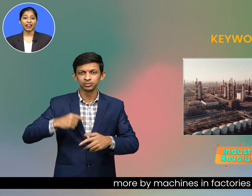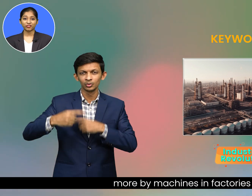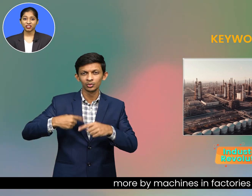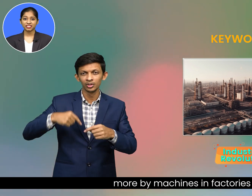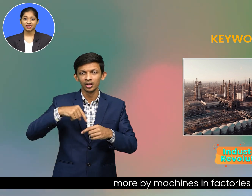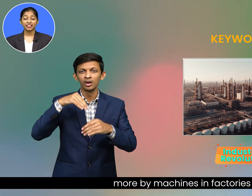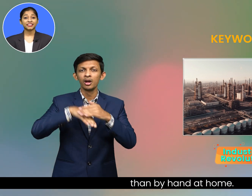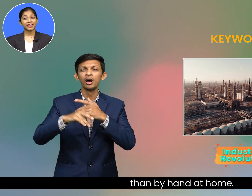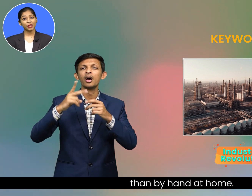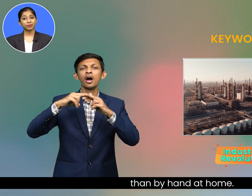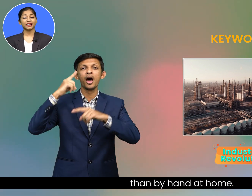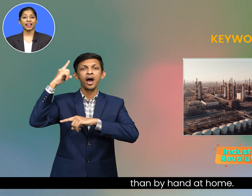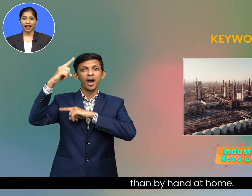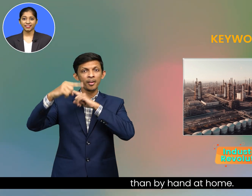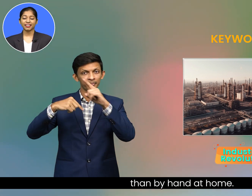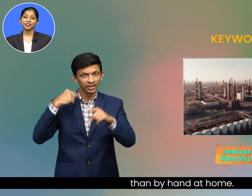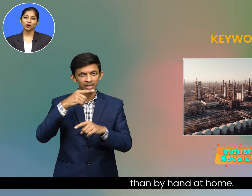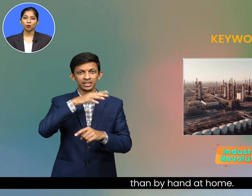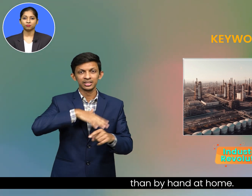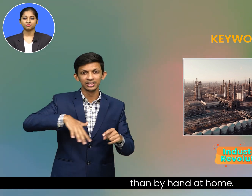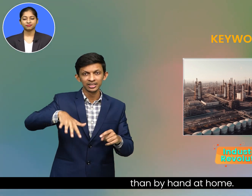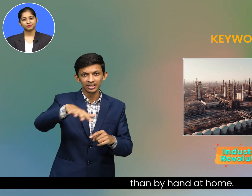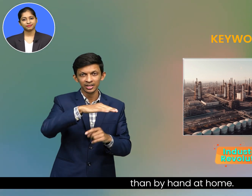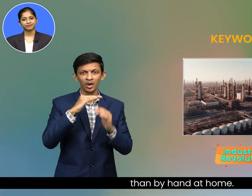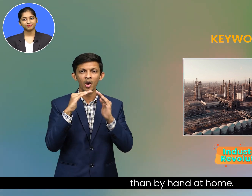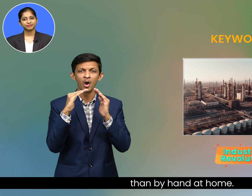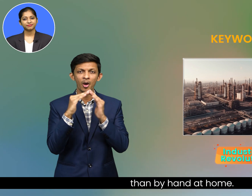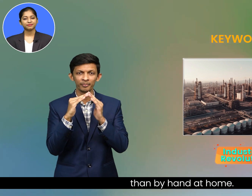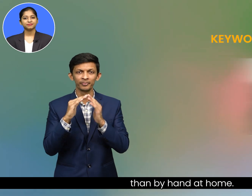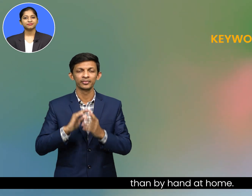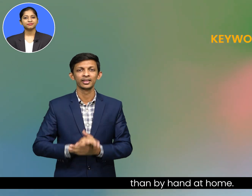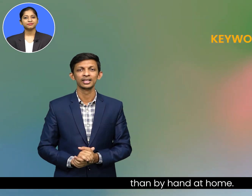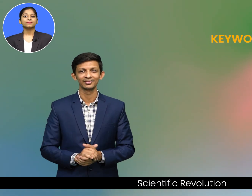in factories than by hand at home.